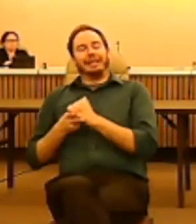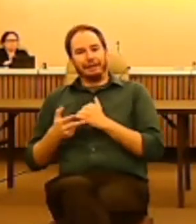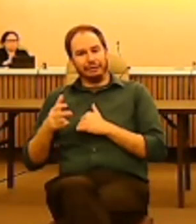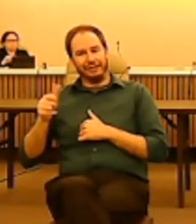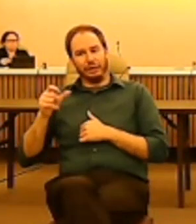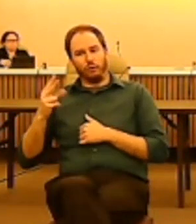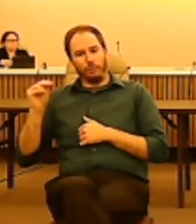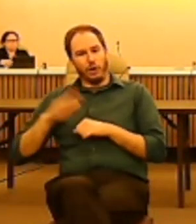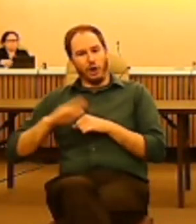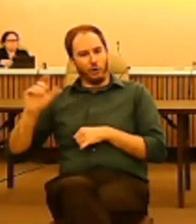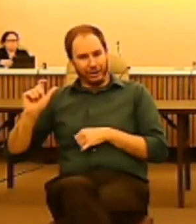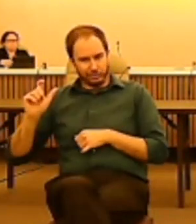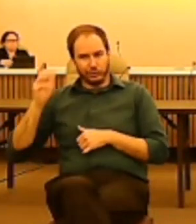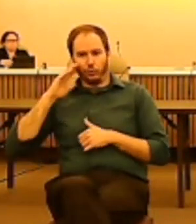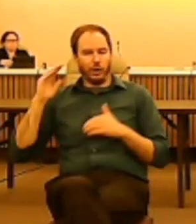immediately.